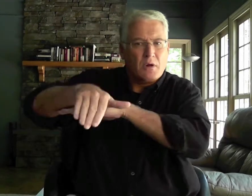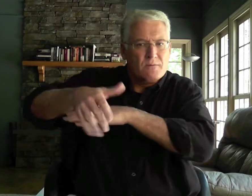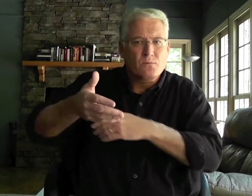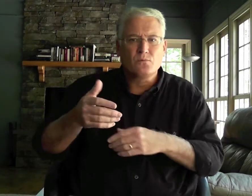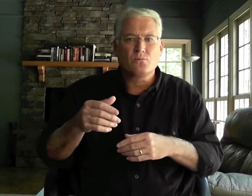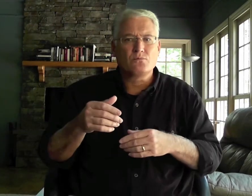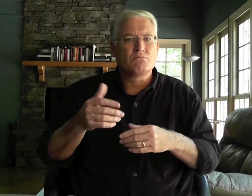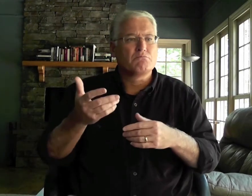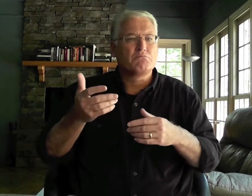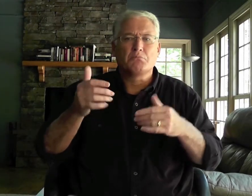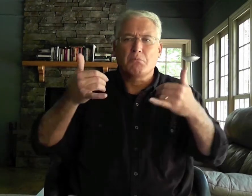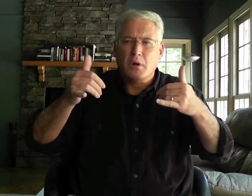the movies,